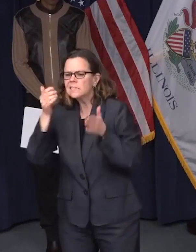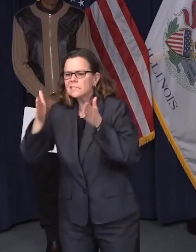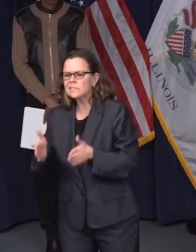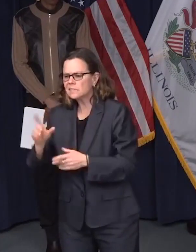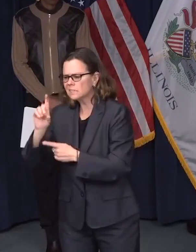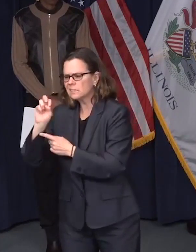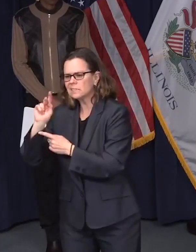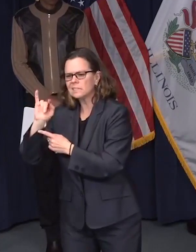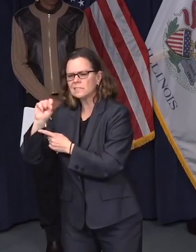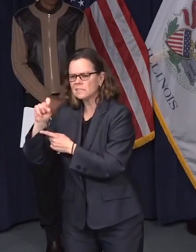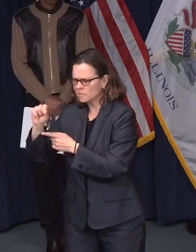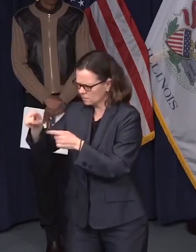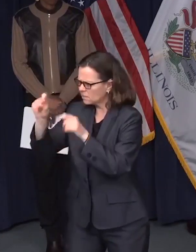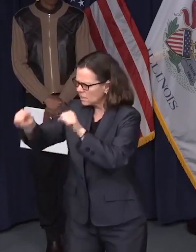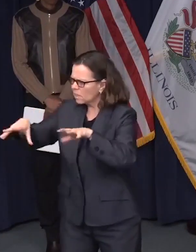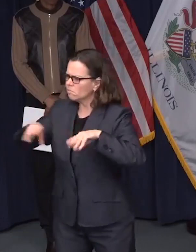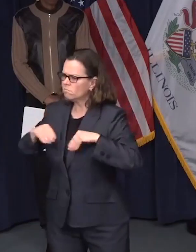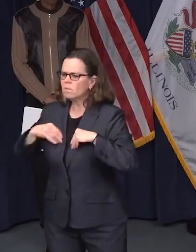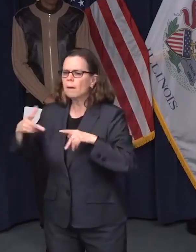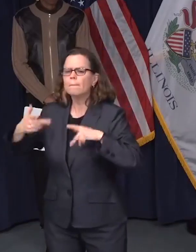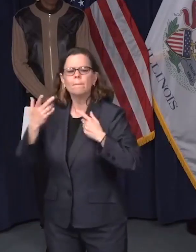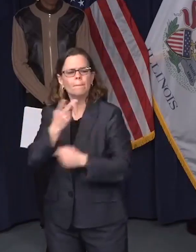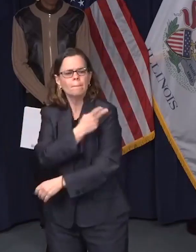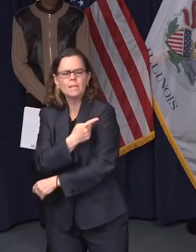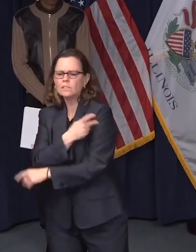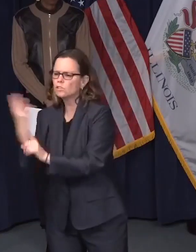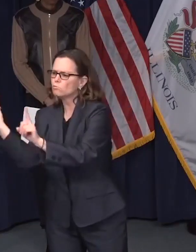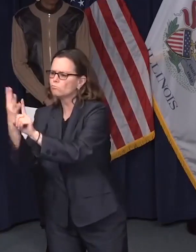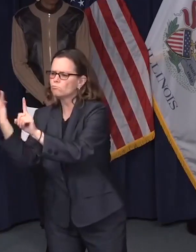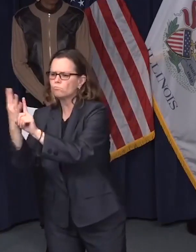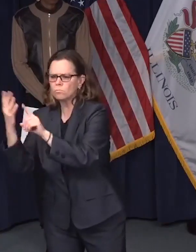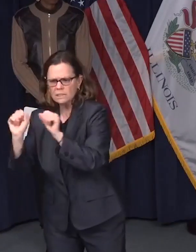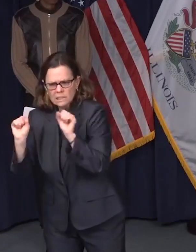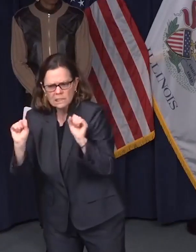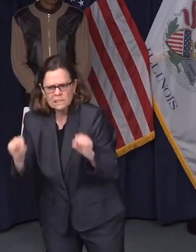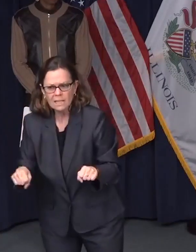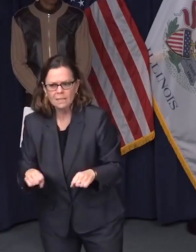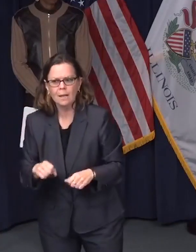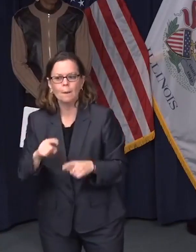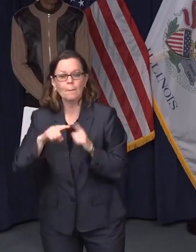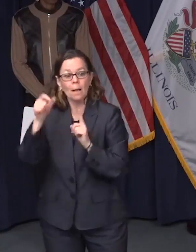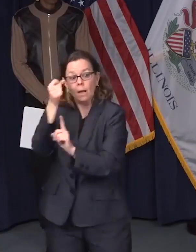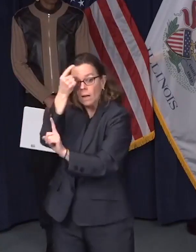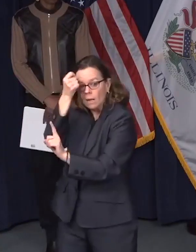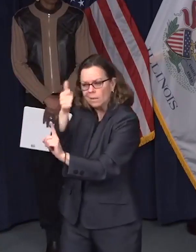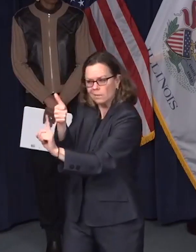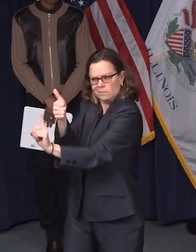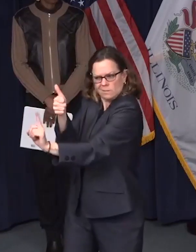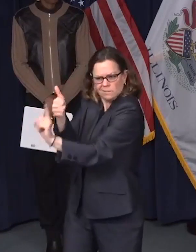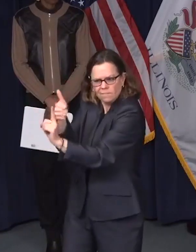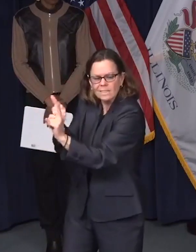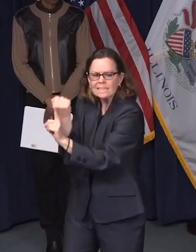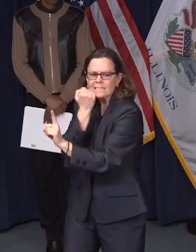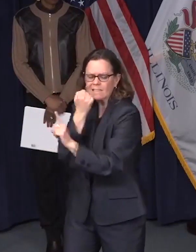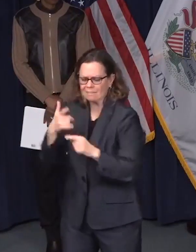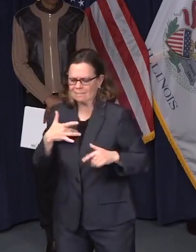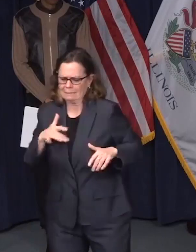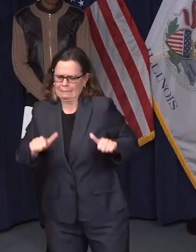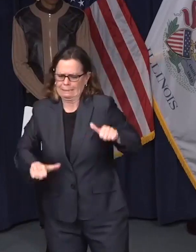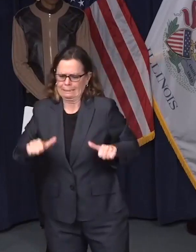because the challenge, as I understand, having talked to a dentist about this, is that